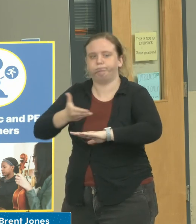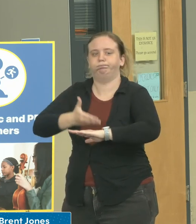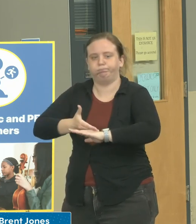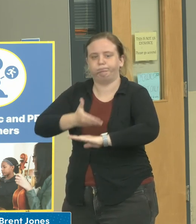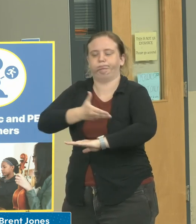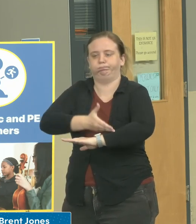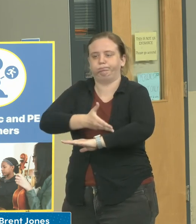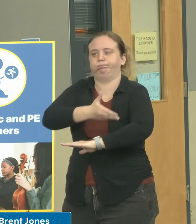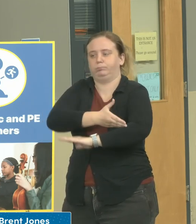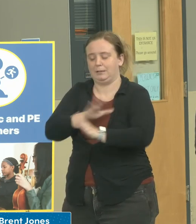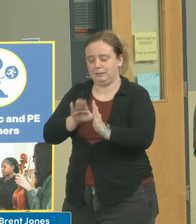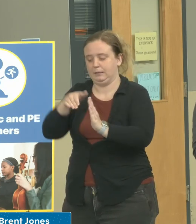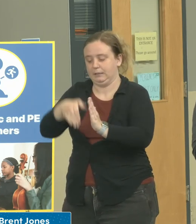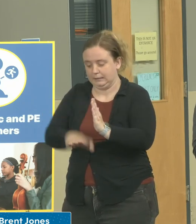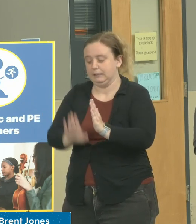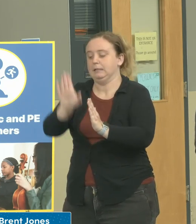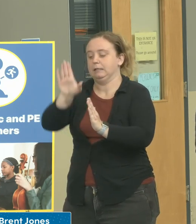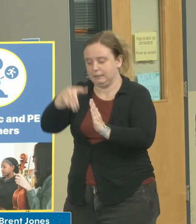forward.